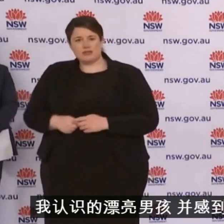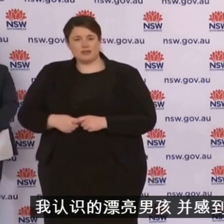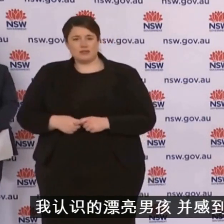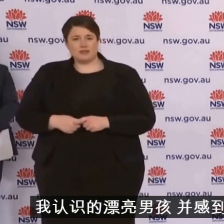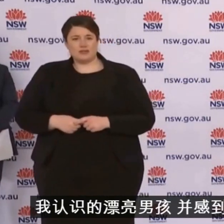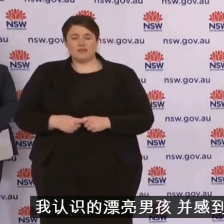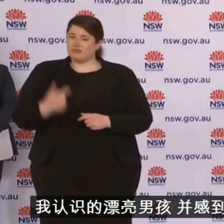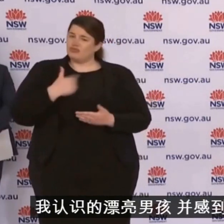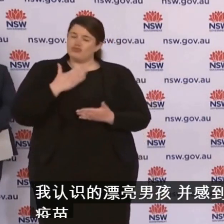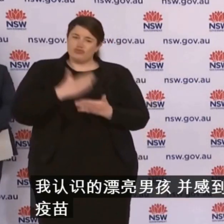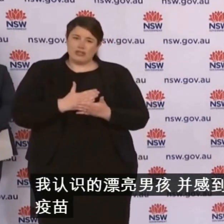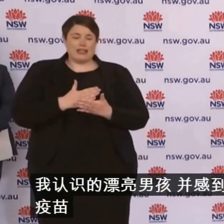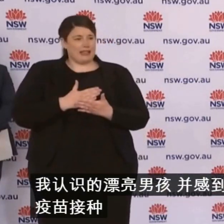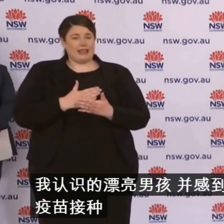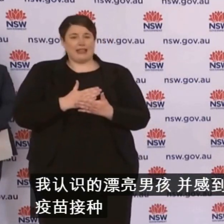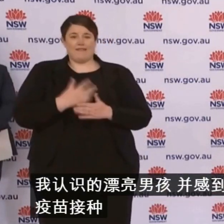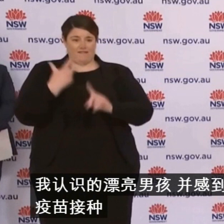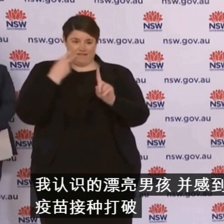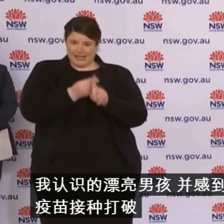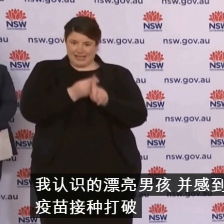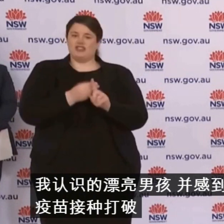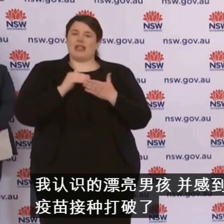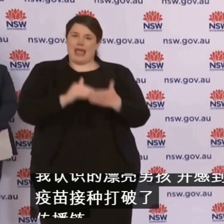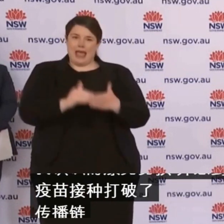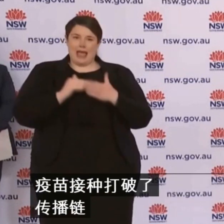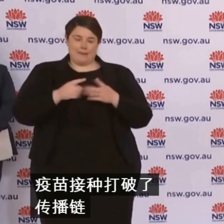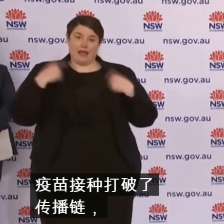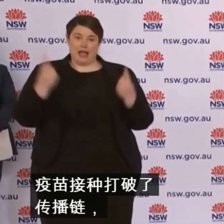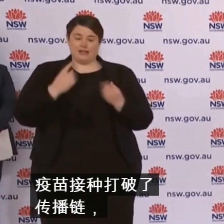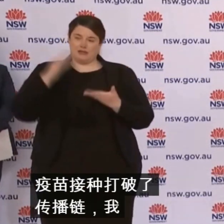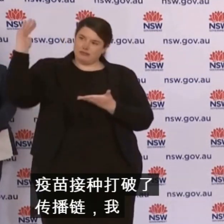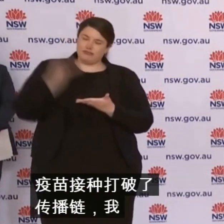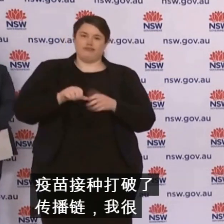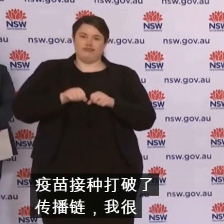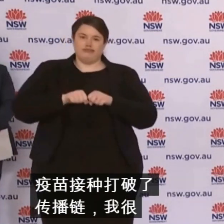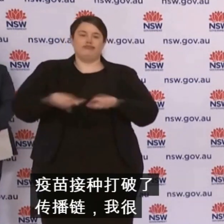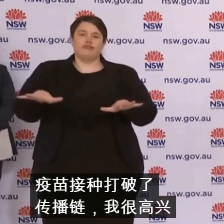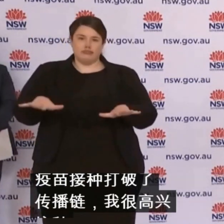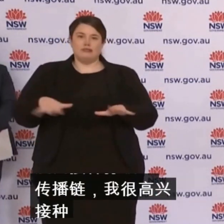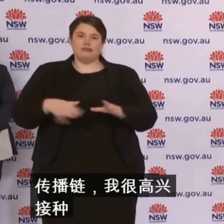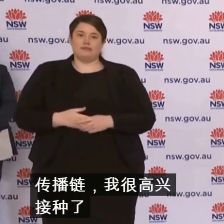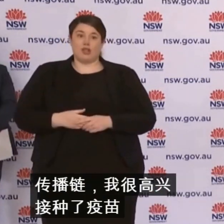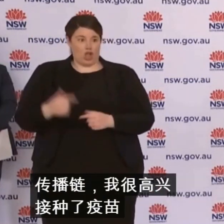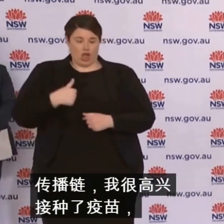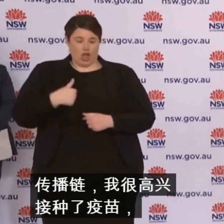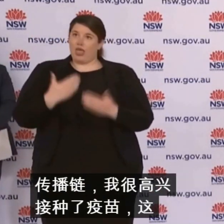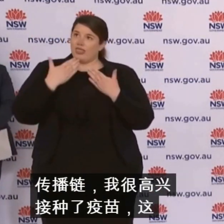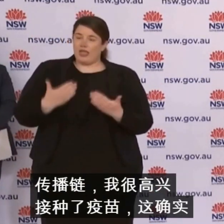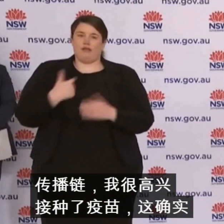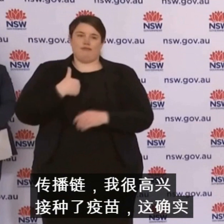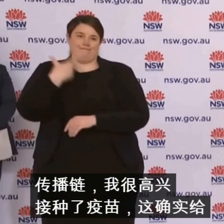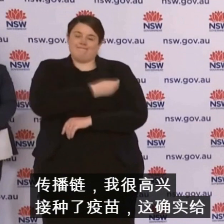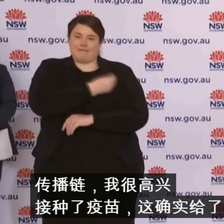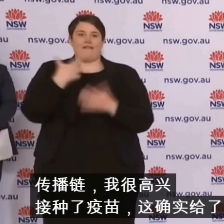comfort in the fact that vaccinations break the chain of transmission, and I'm grateful to be vaccinated. This